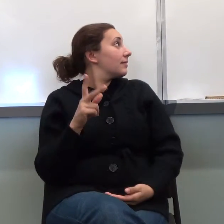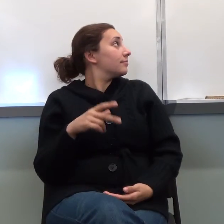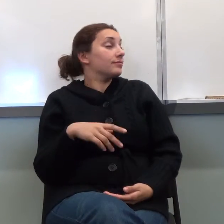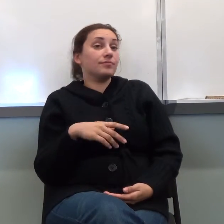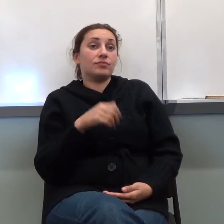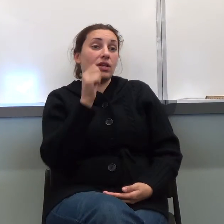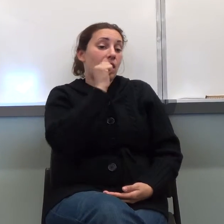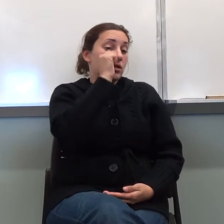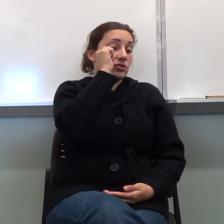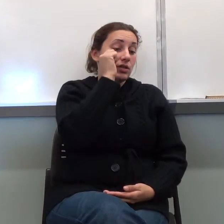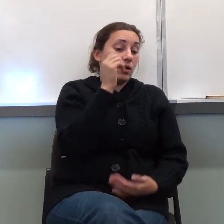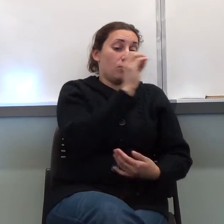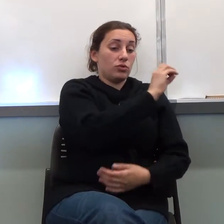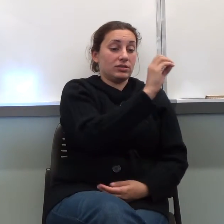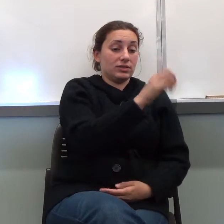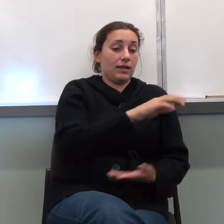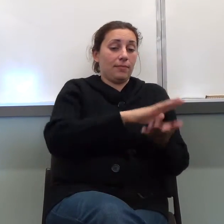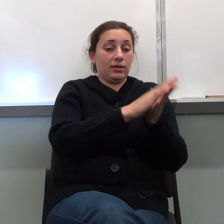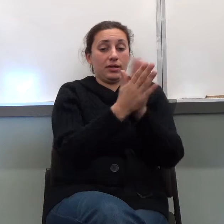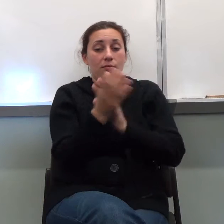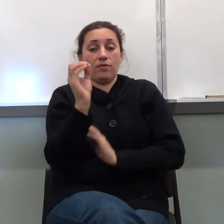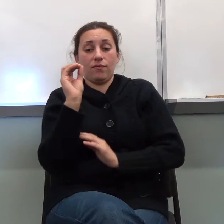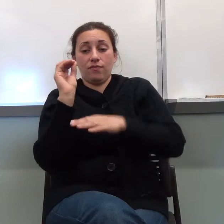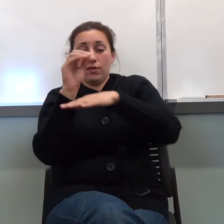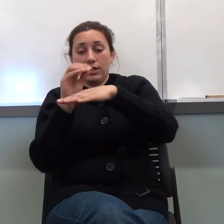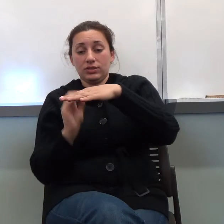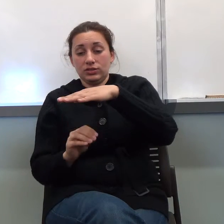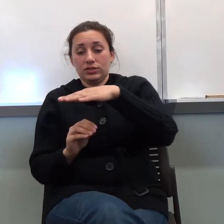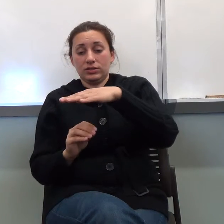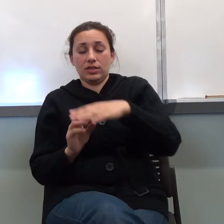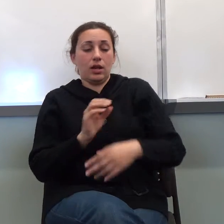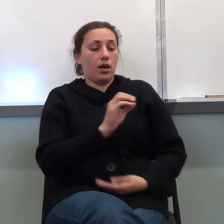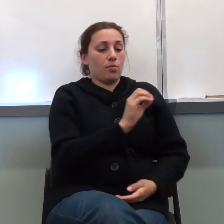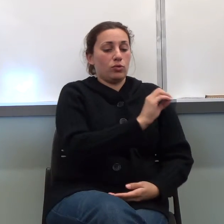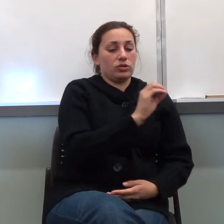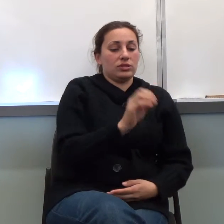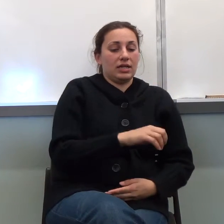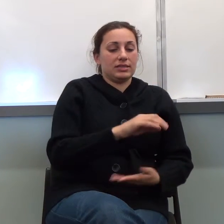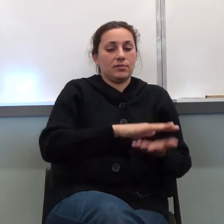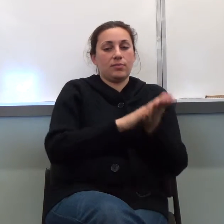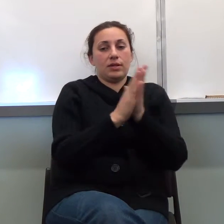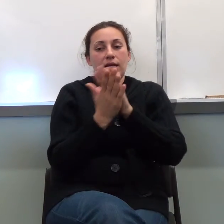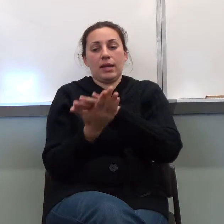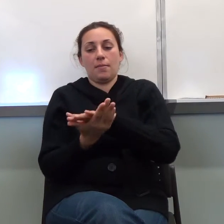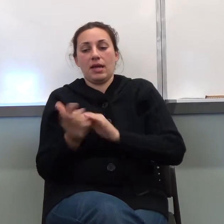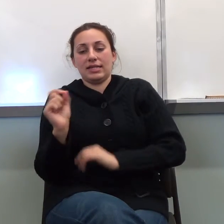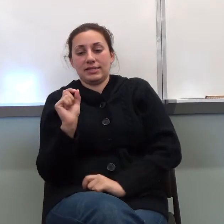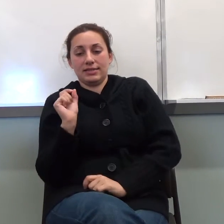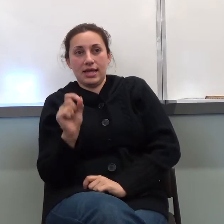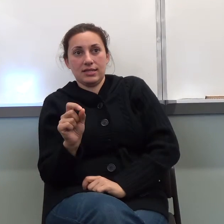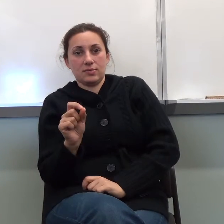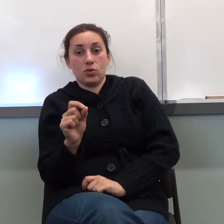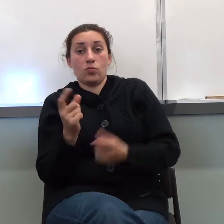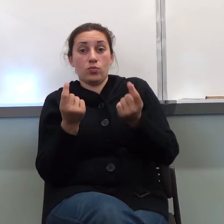and percents to decimals. So we can do it like this. We can say, okay, I'm going to go over here to